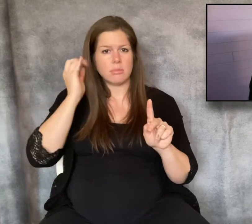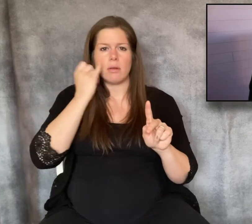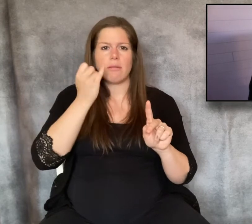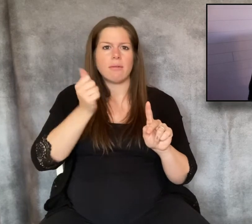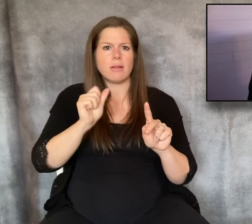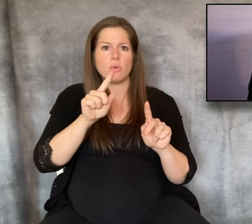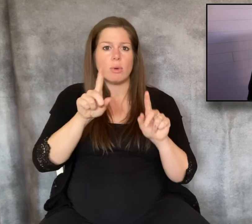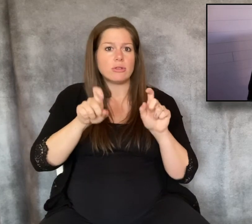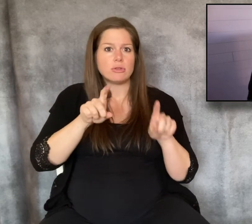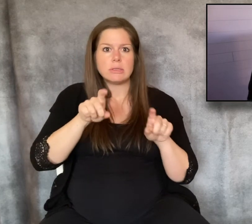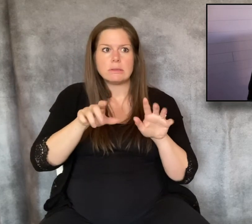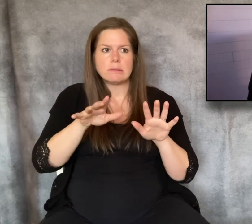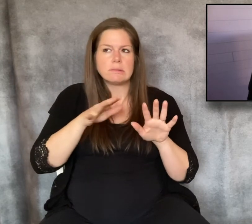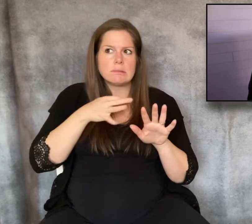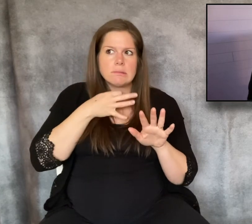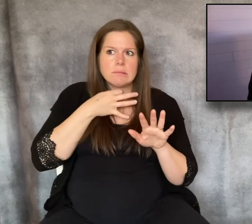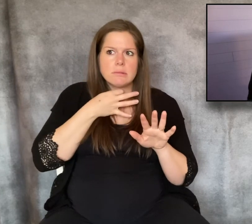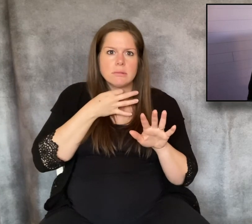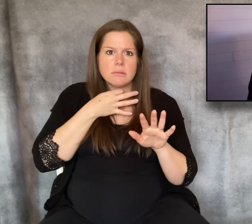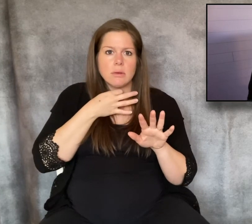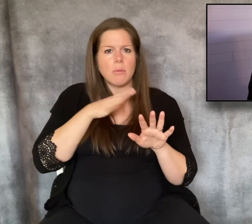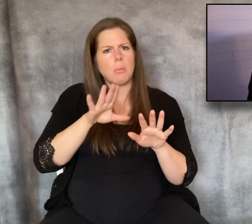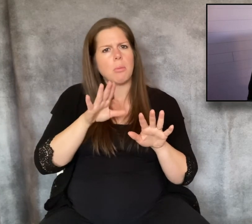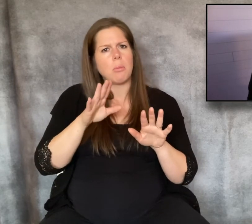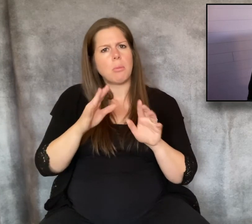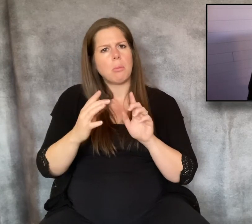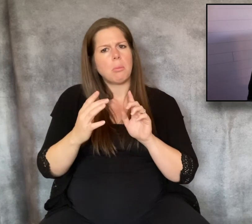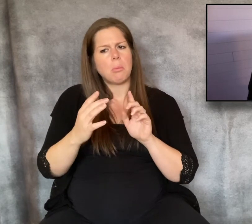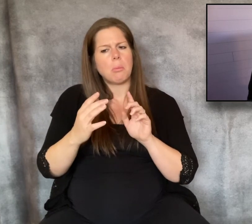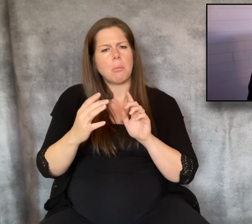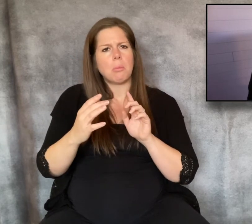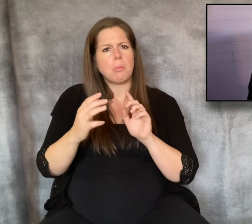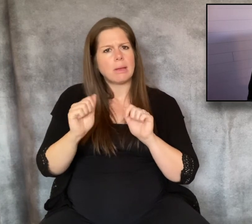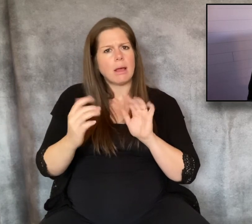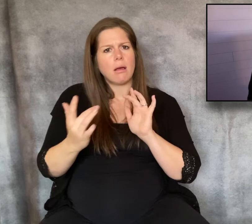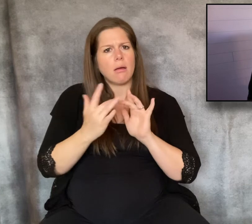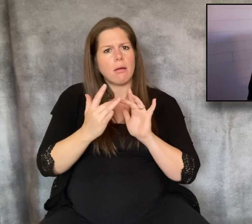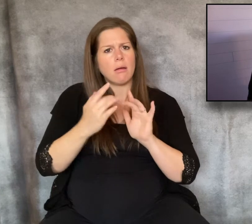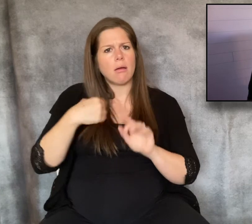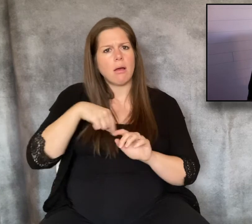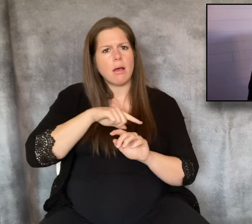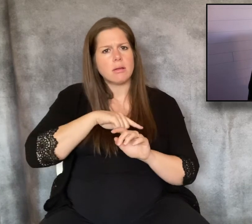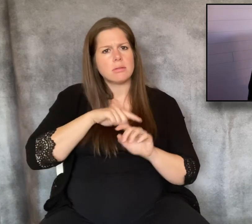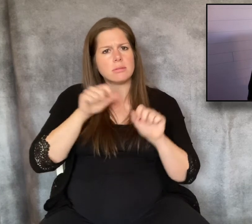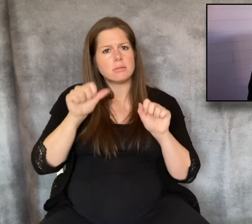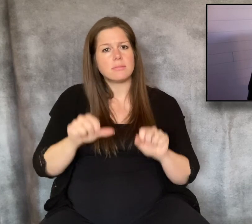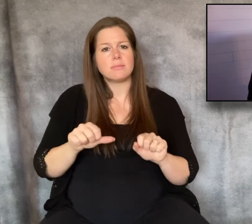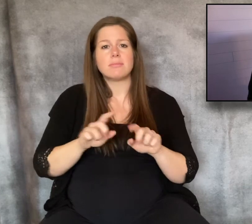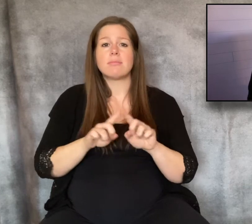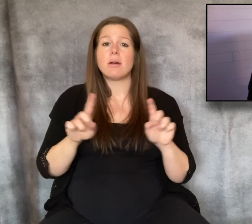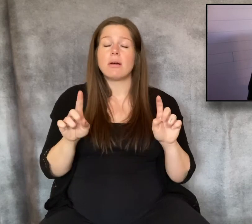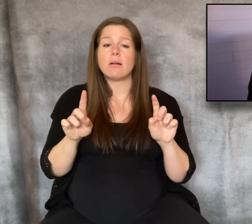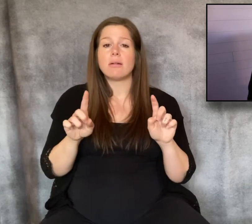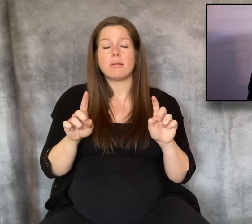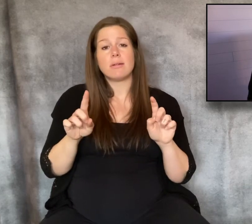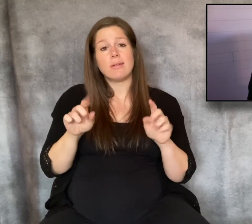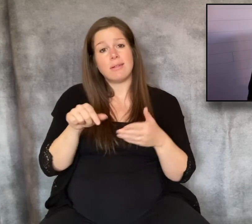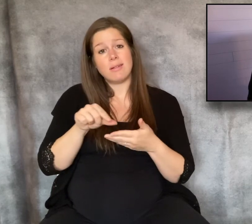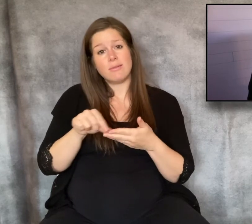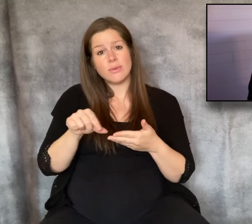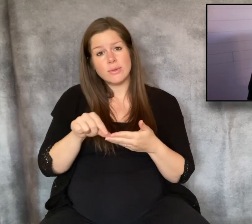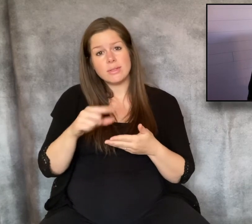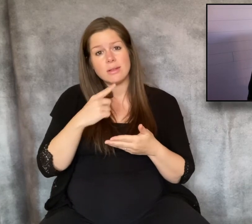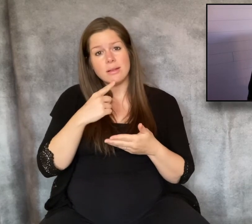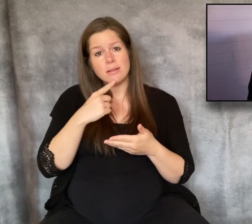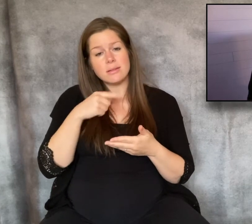questions, obviously we're here as a team to talk to you and work through some of that. But just know that according